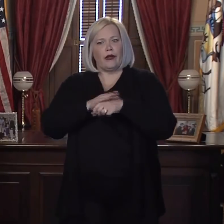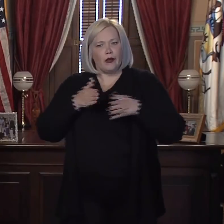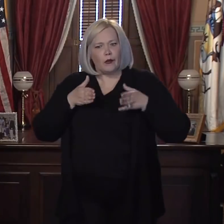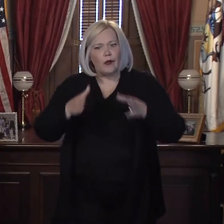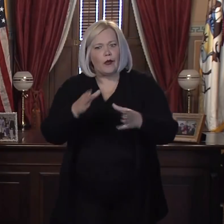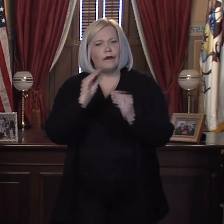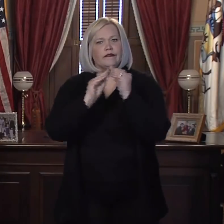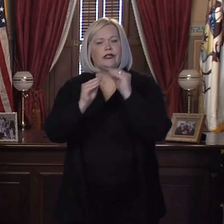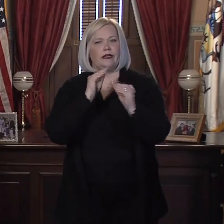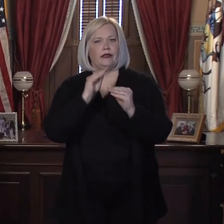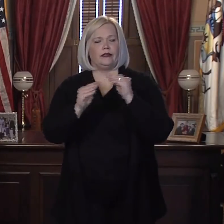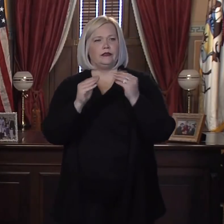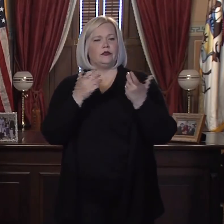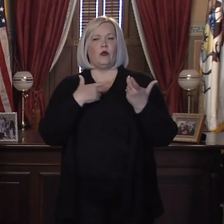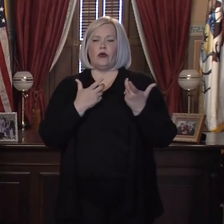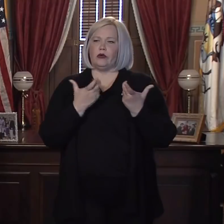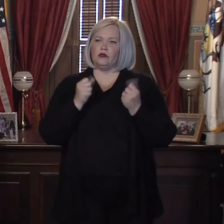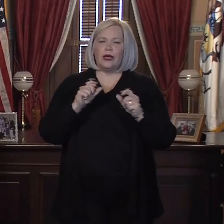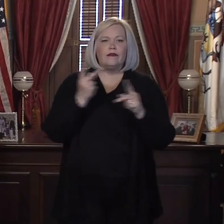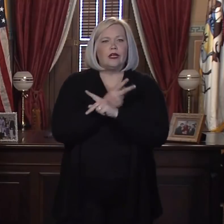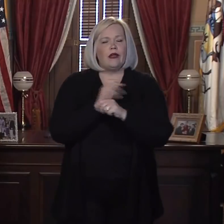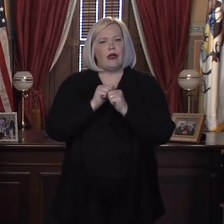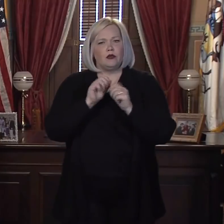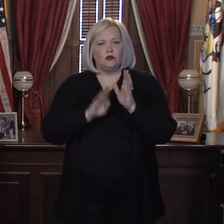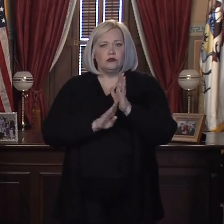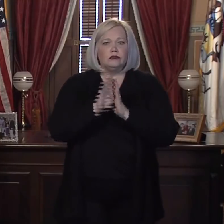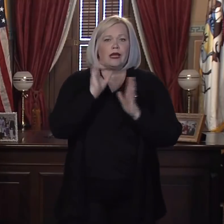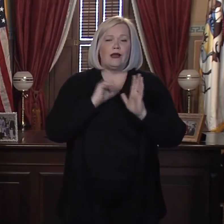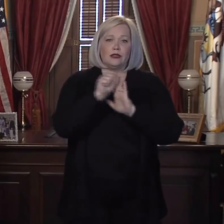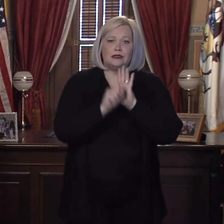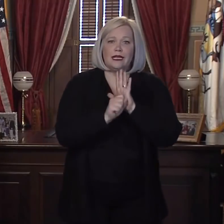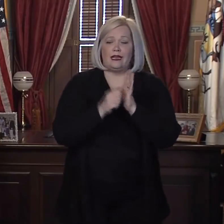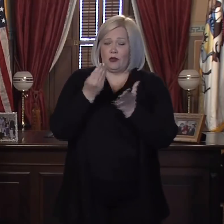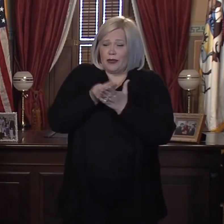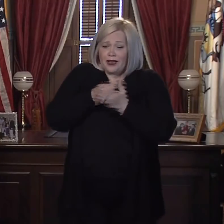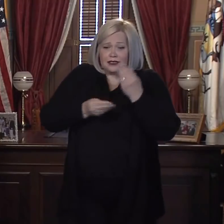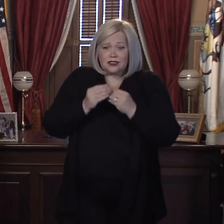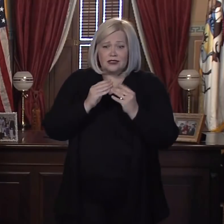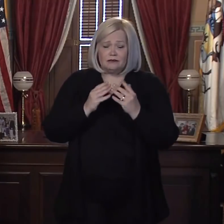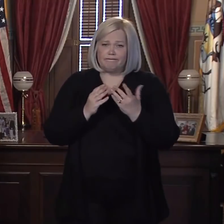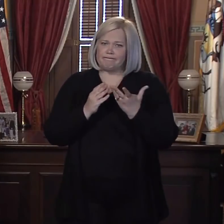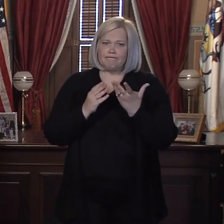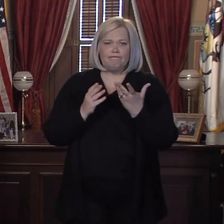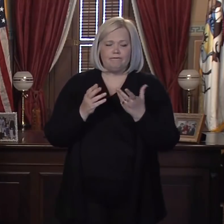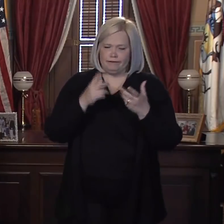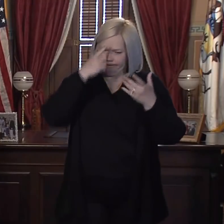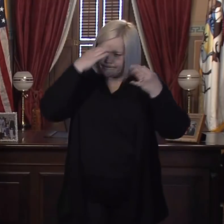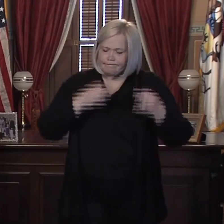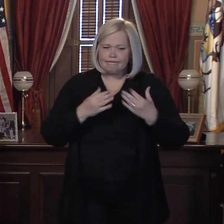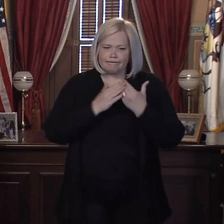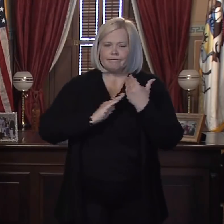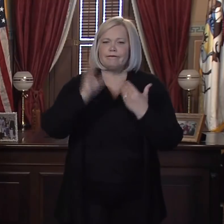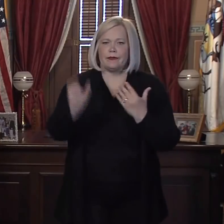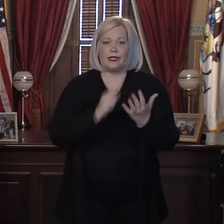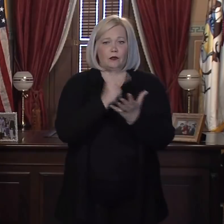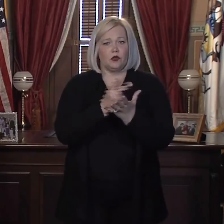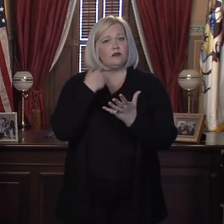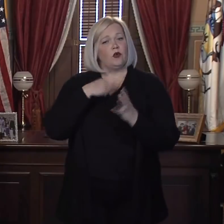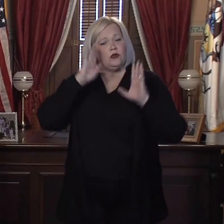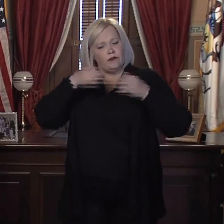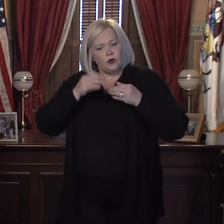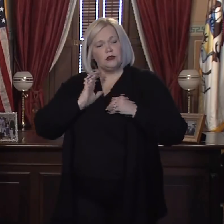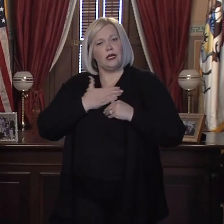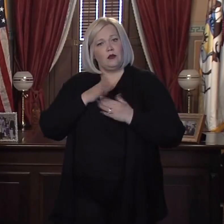more investment in our state like we have over the course of the last year, or finishing the budget so we can put more money into our kids' education. And